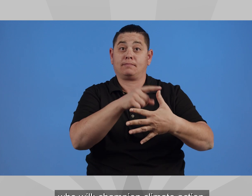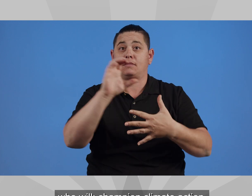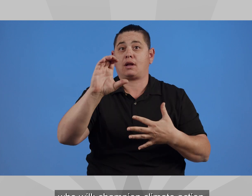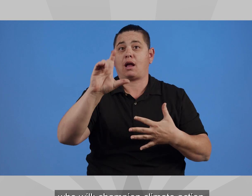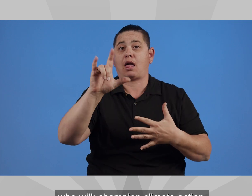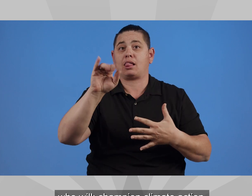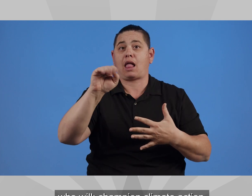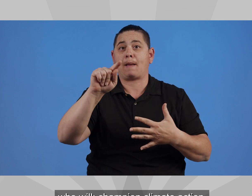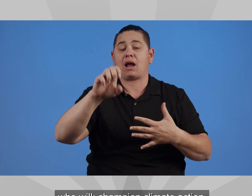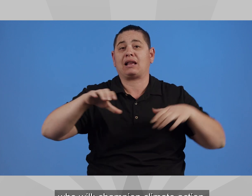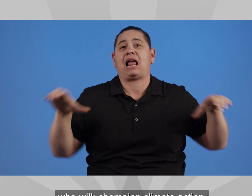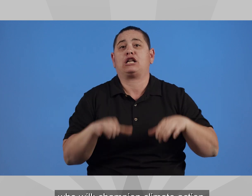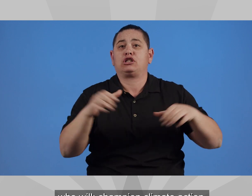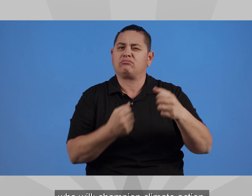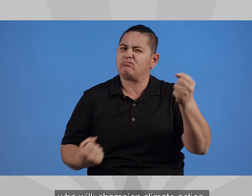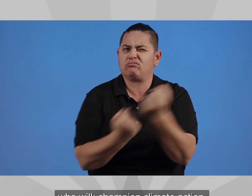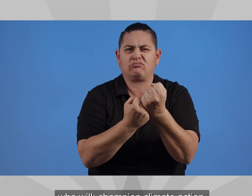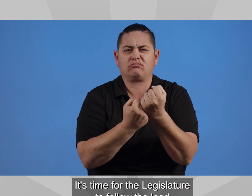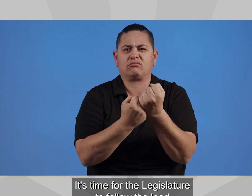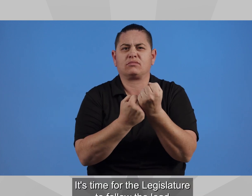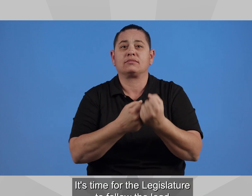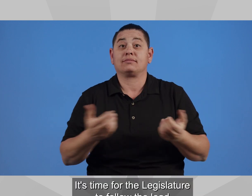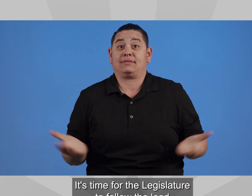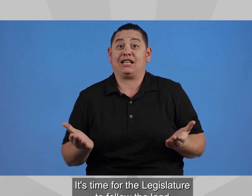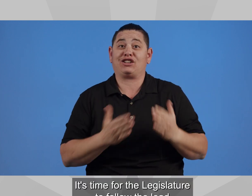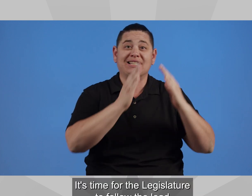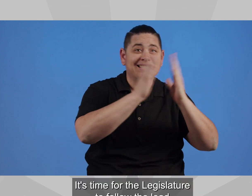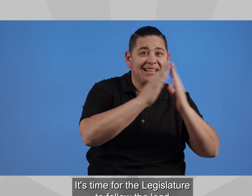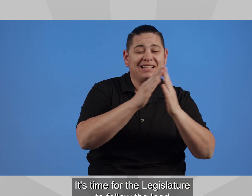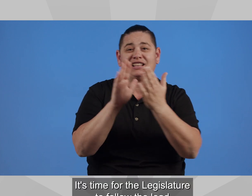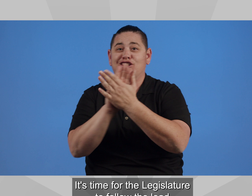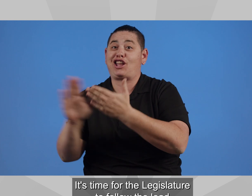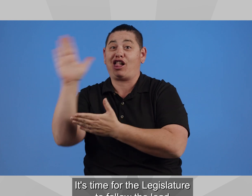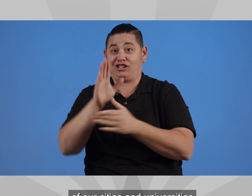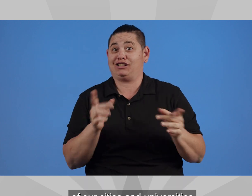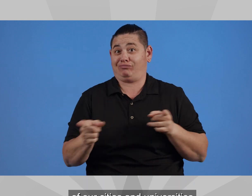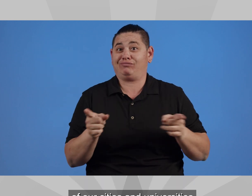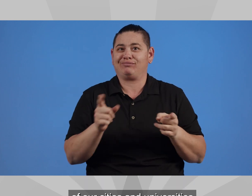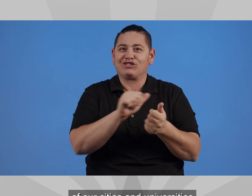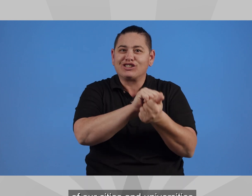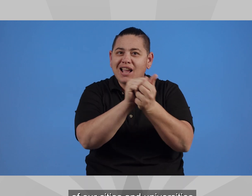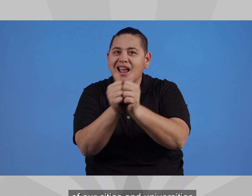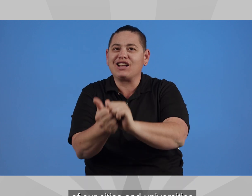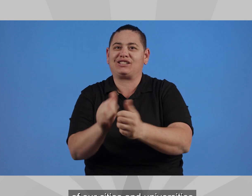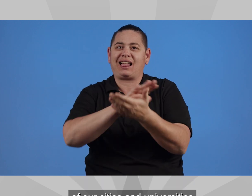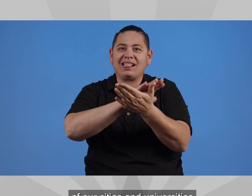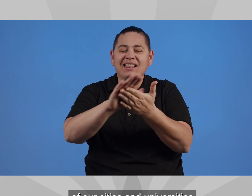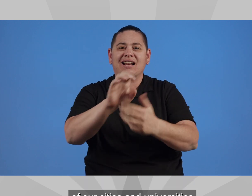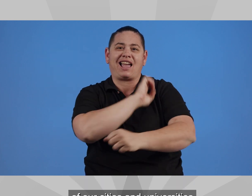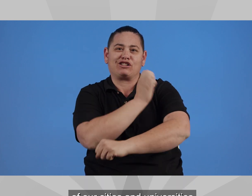who will champion climate action. It's time for the legislature to follow the lead of our cities